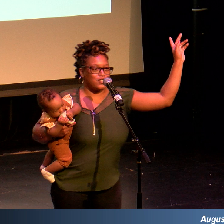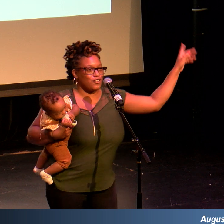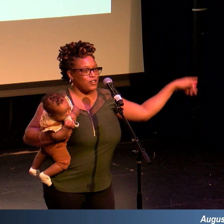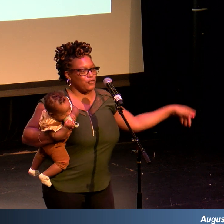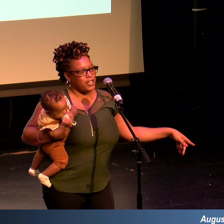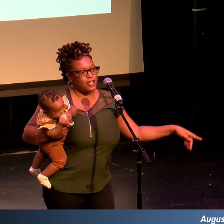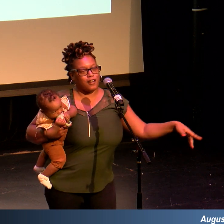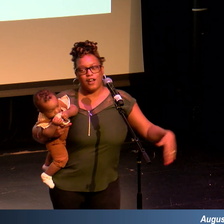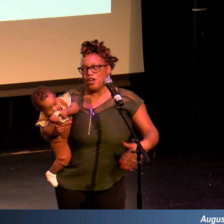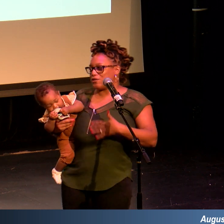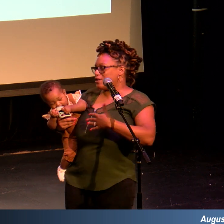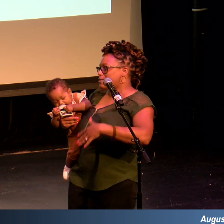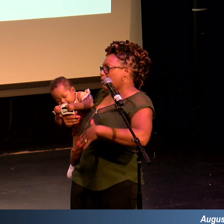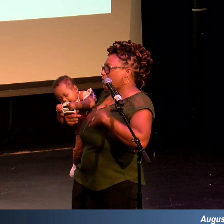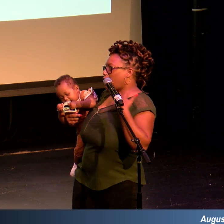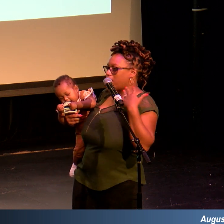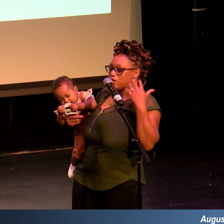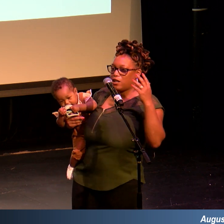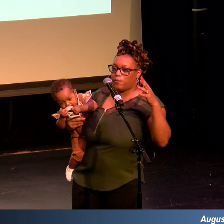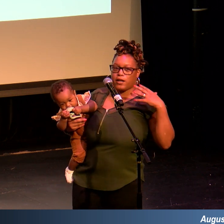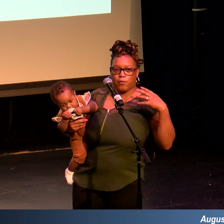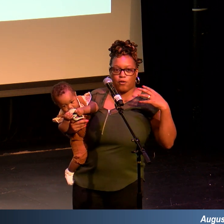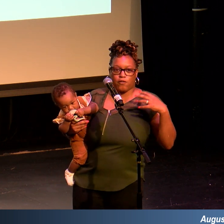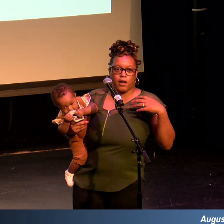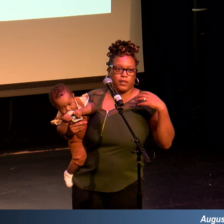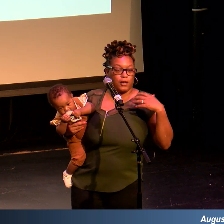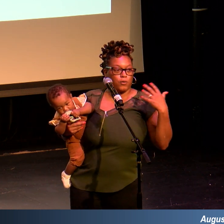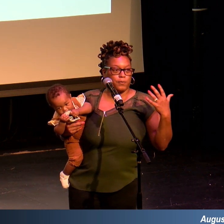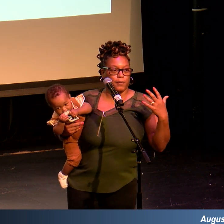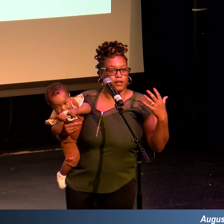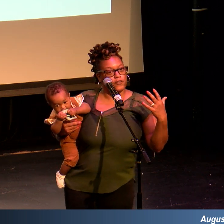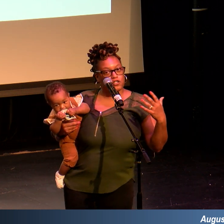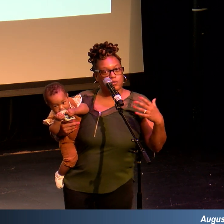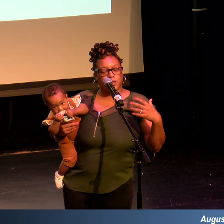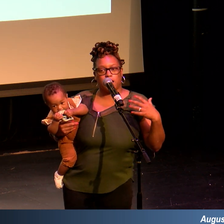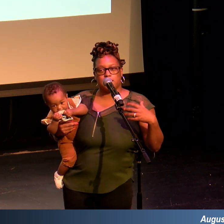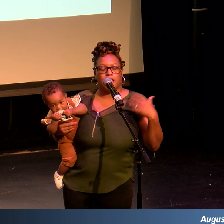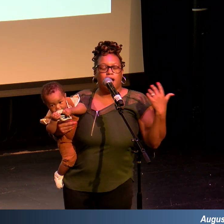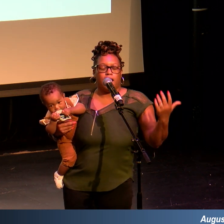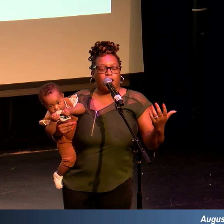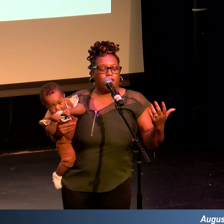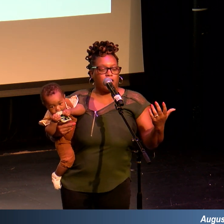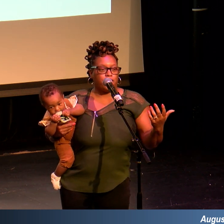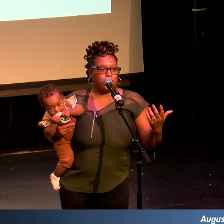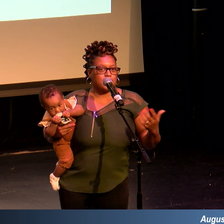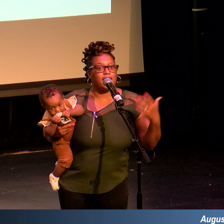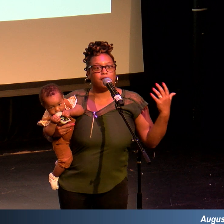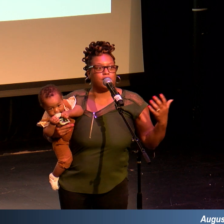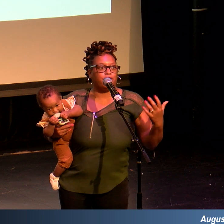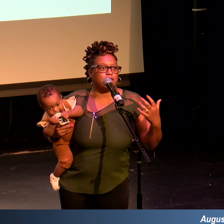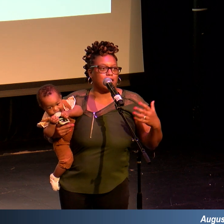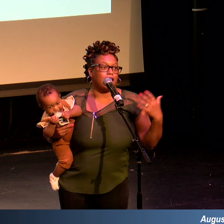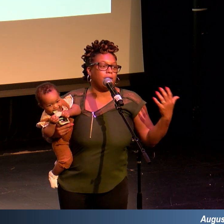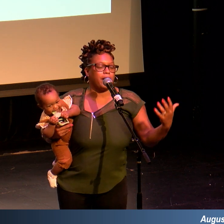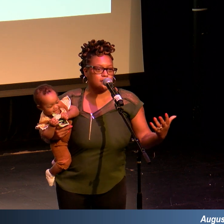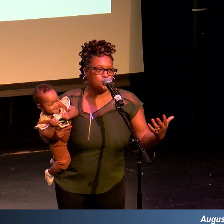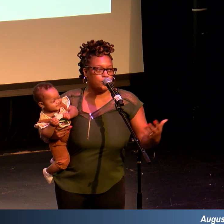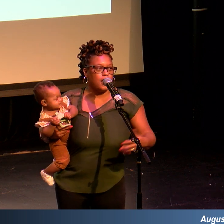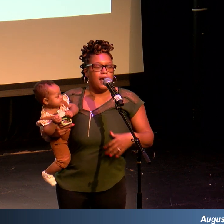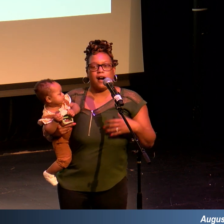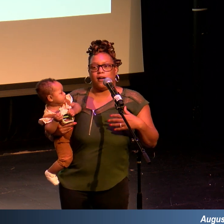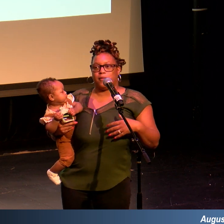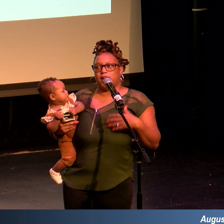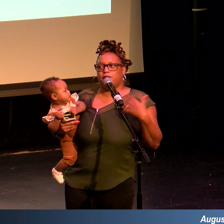here, return it over here. So some type of rideshare bike program I think would be beneficial because a lot of our folks can't even afford to get a